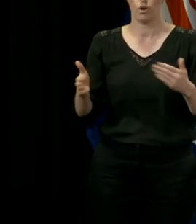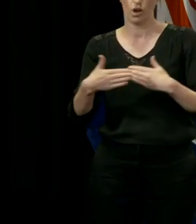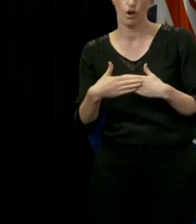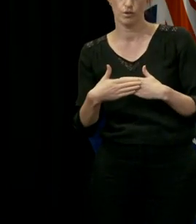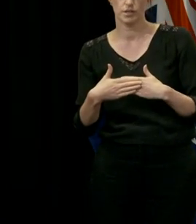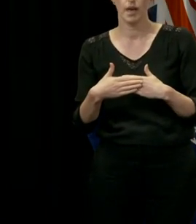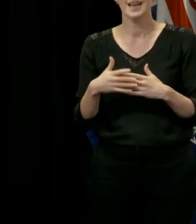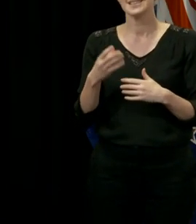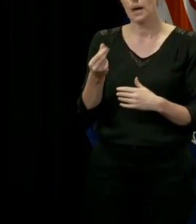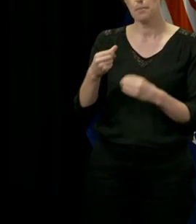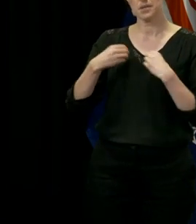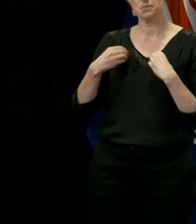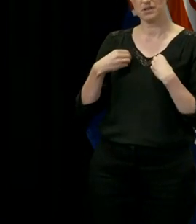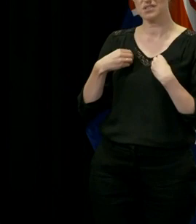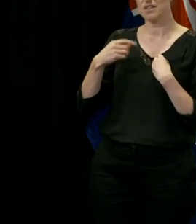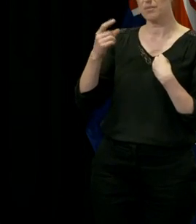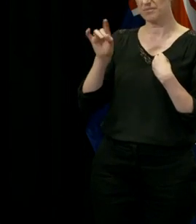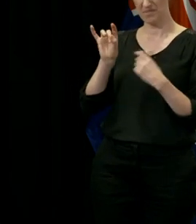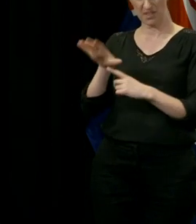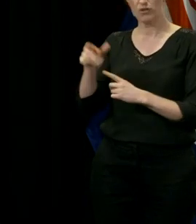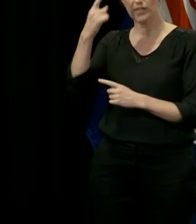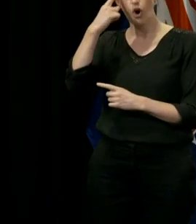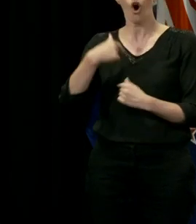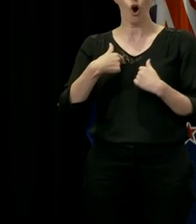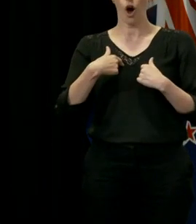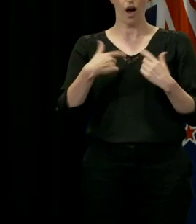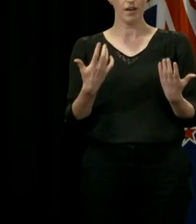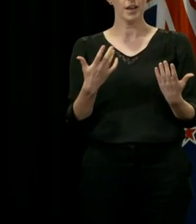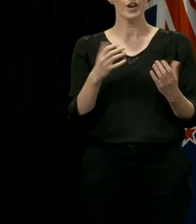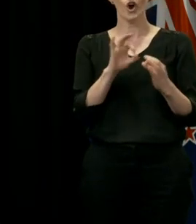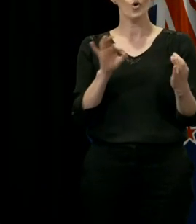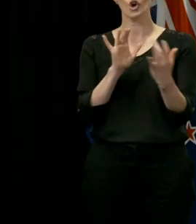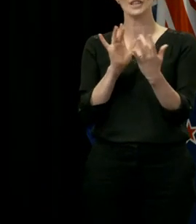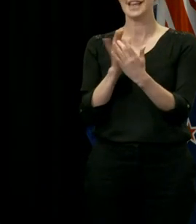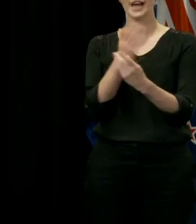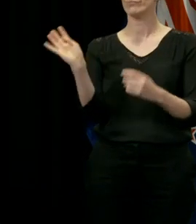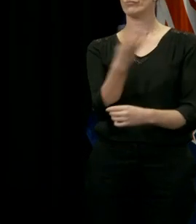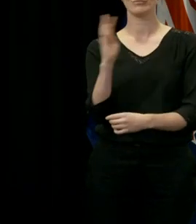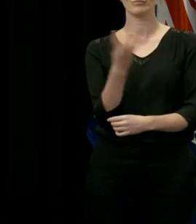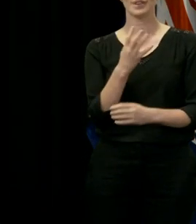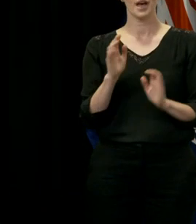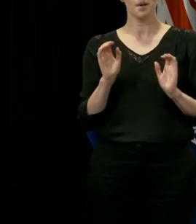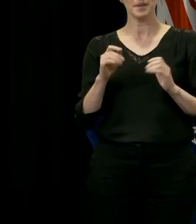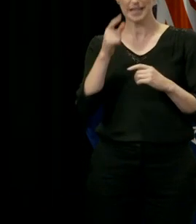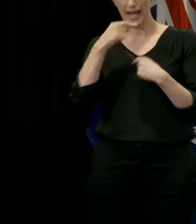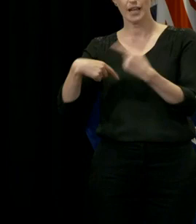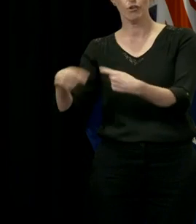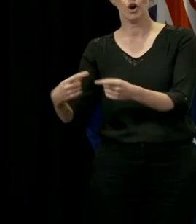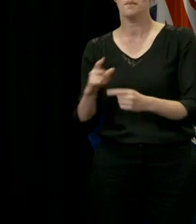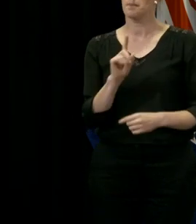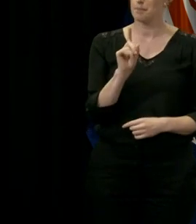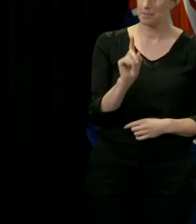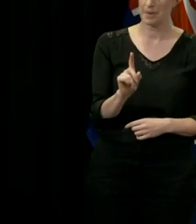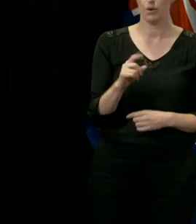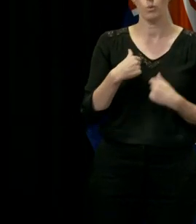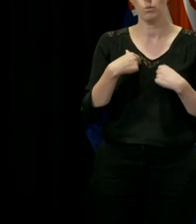we'll apply these rules. But don't, for instance, expect to be able to go to your local warehouse. 6-month holiday is so that people don't lose their homes.